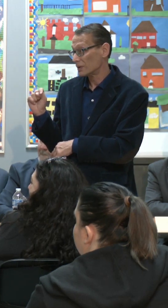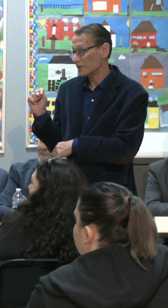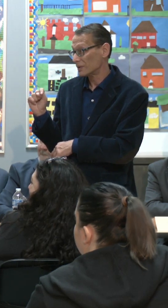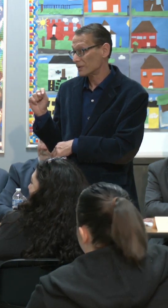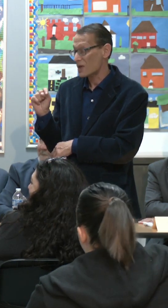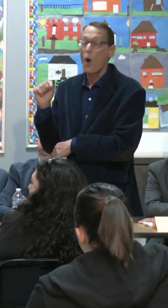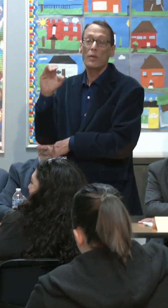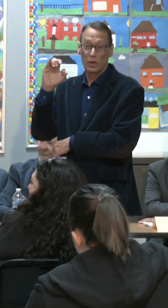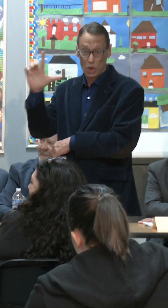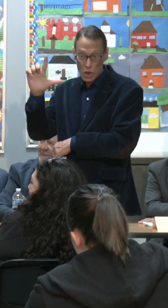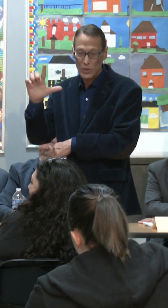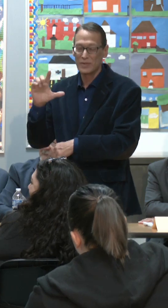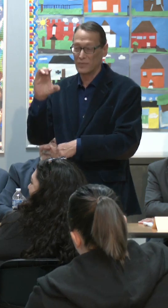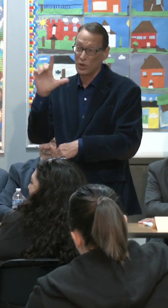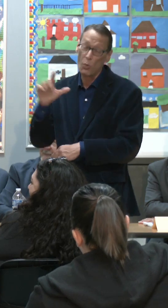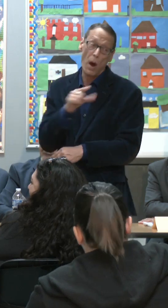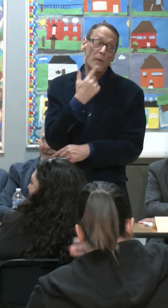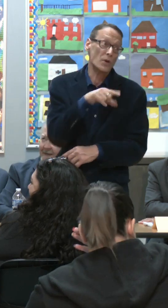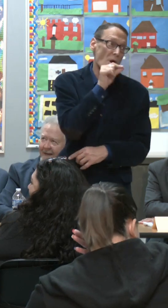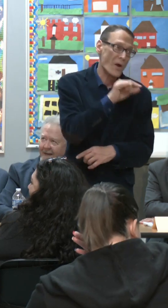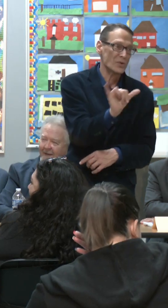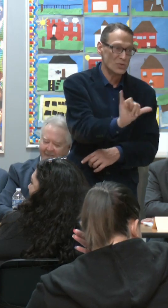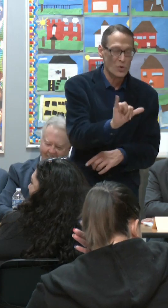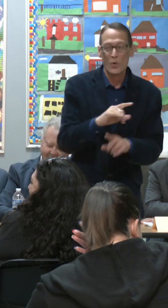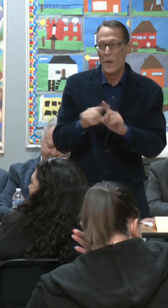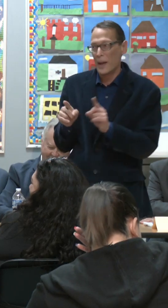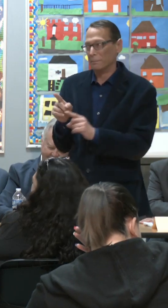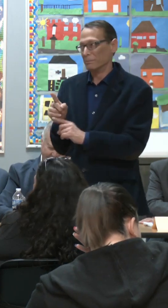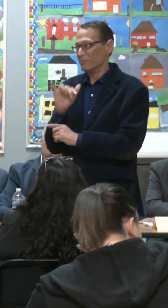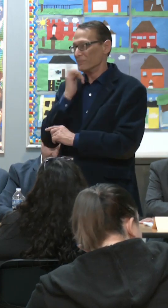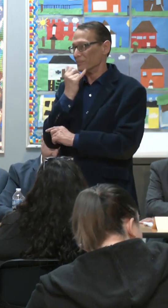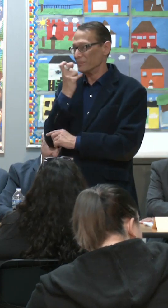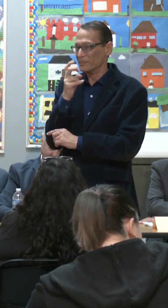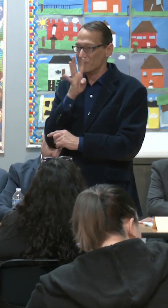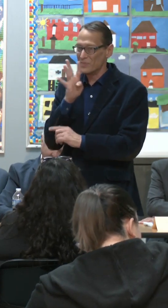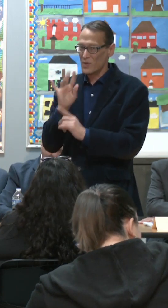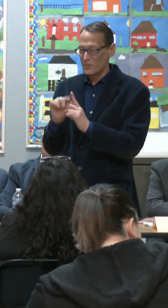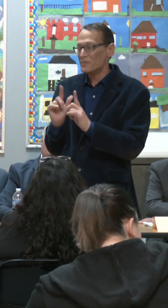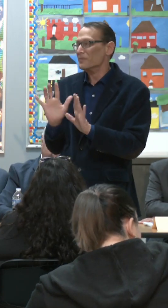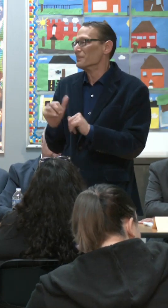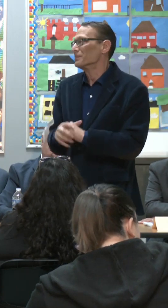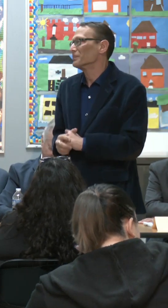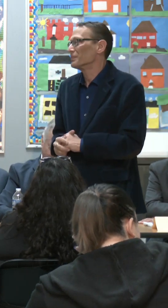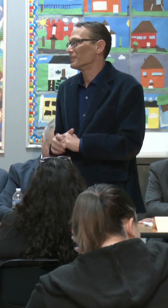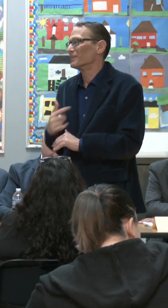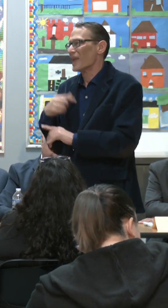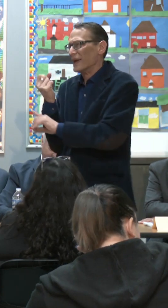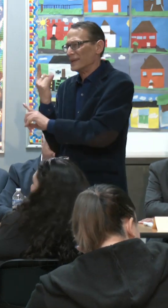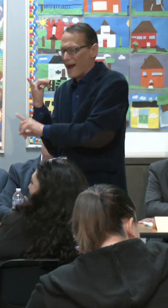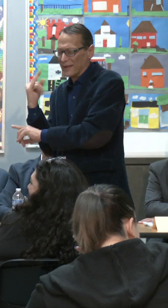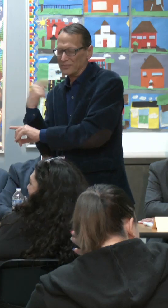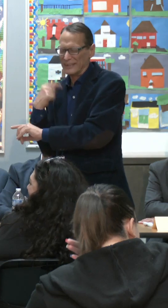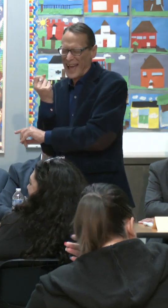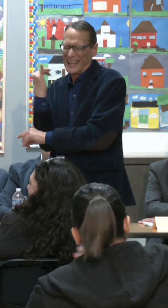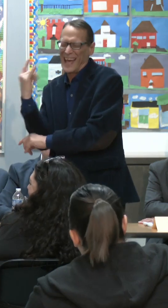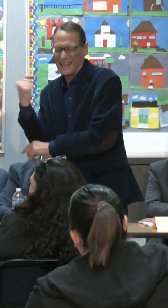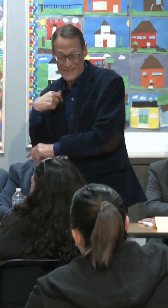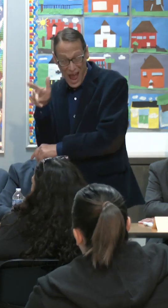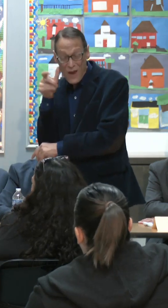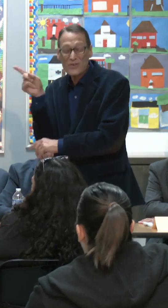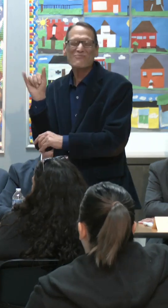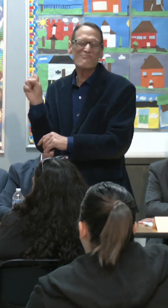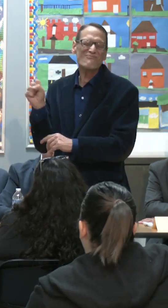not in there, juvenile crimes and also sexual assaults, because you can look by area, and I want to protect the victims when they might be victimized by